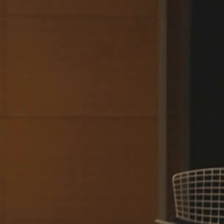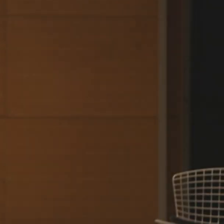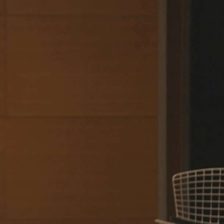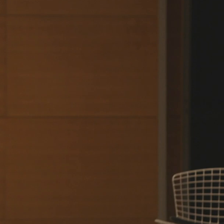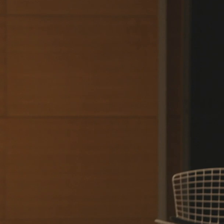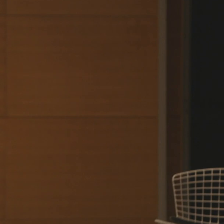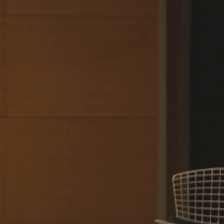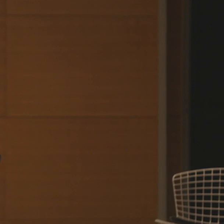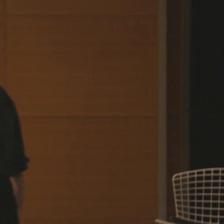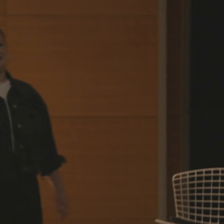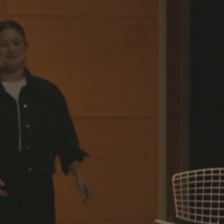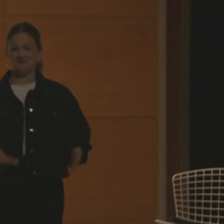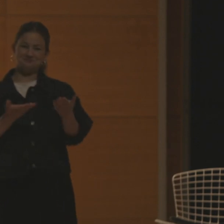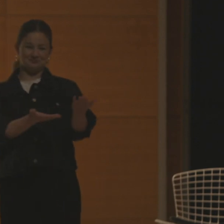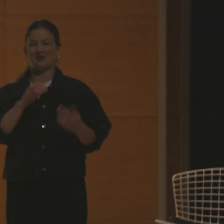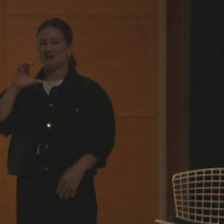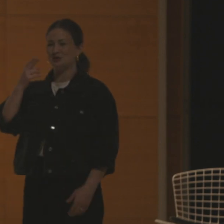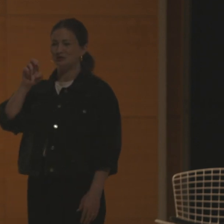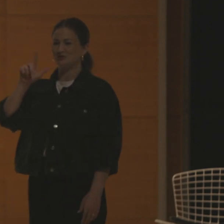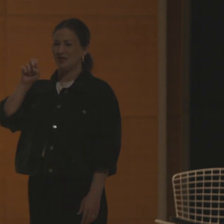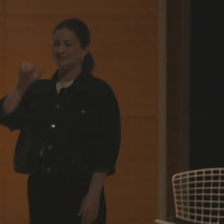Give it up for Chelsea T. Hicks